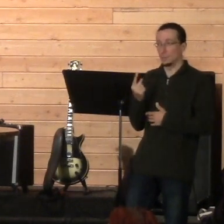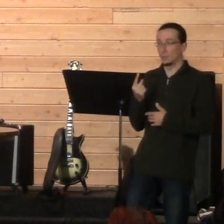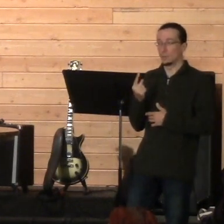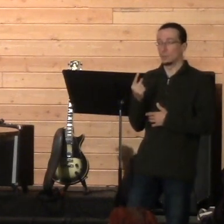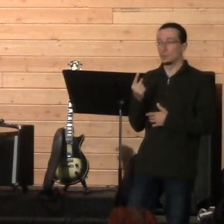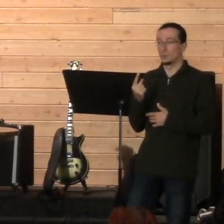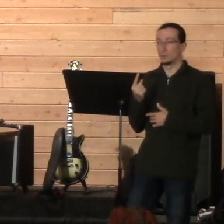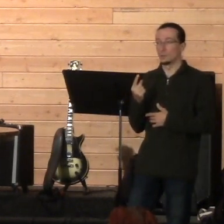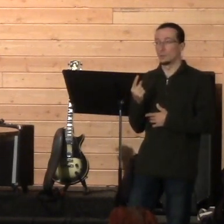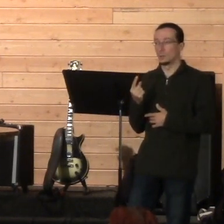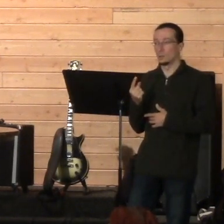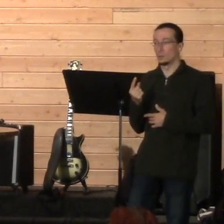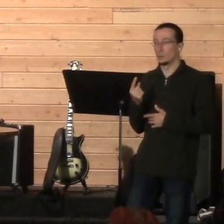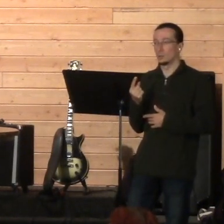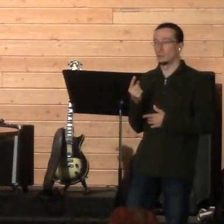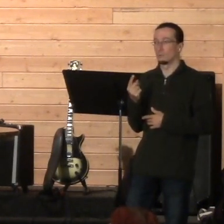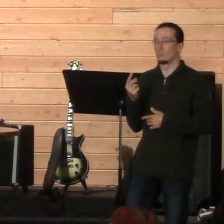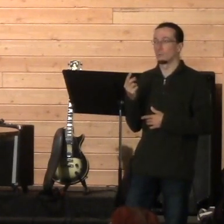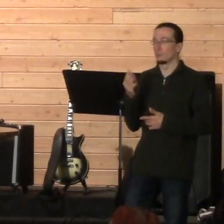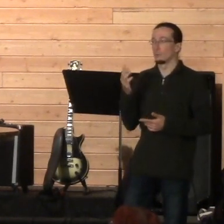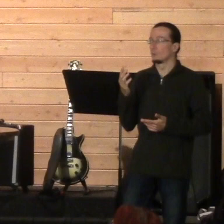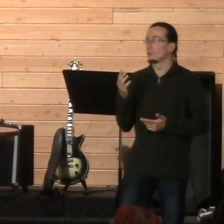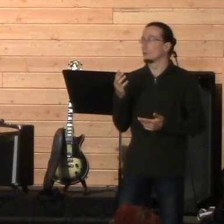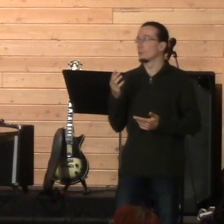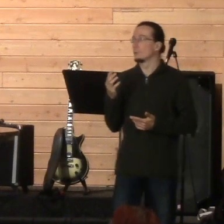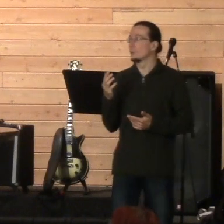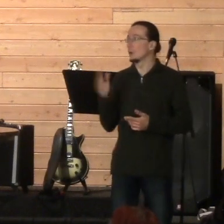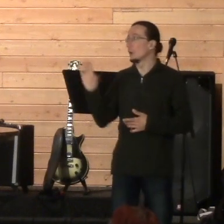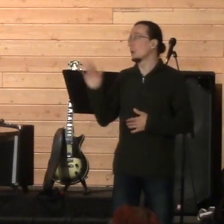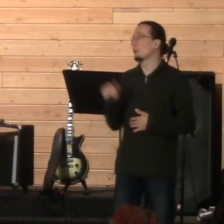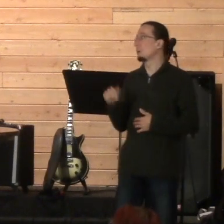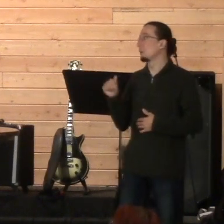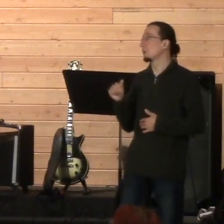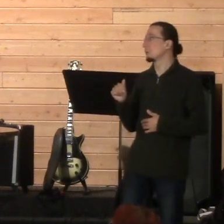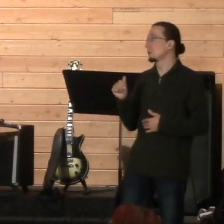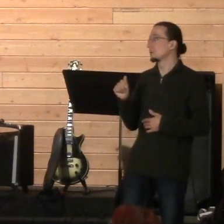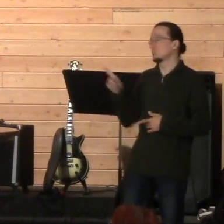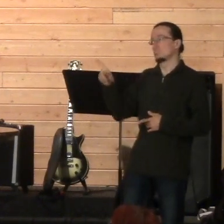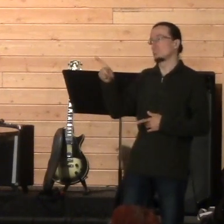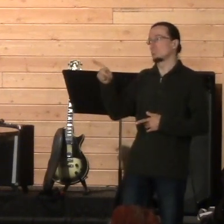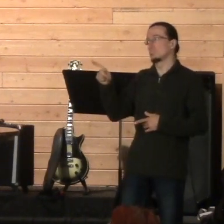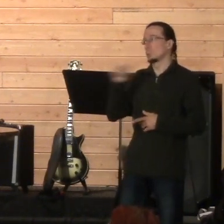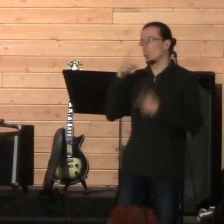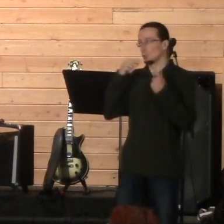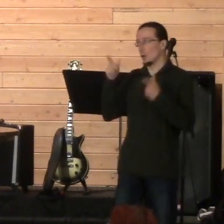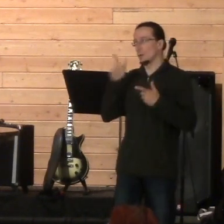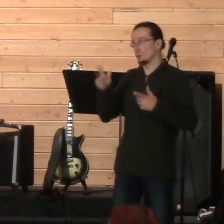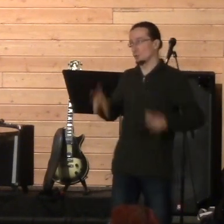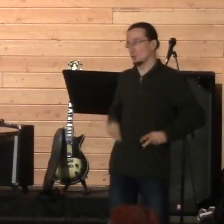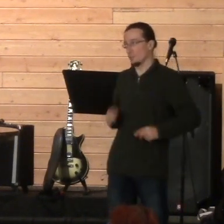that maybe, Summer, don't ruin my moment, little girl. I changed your diaper.